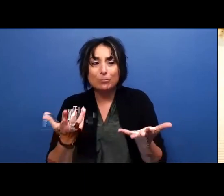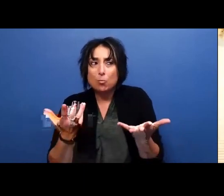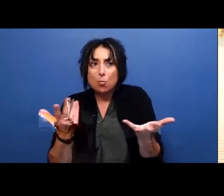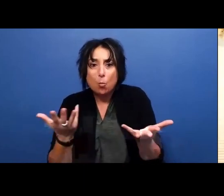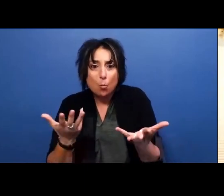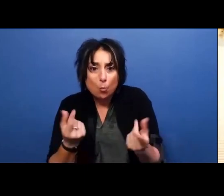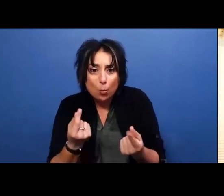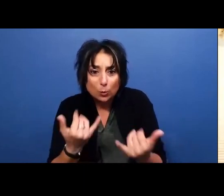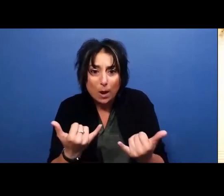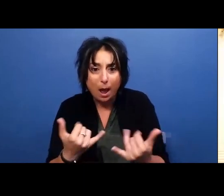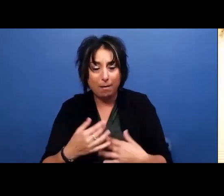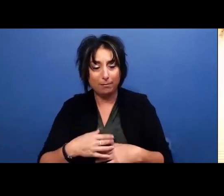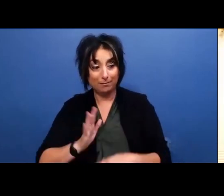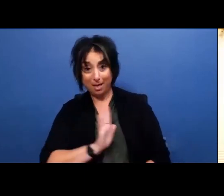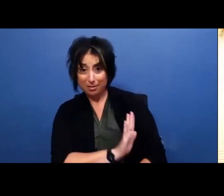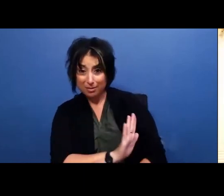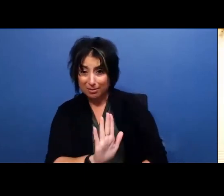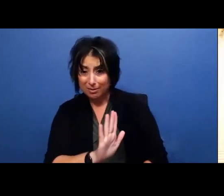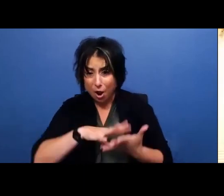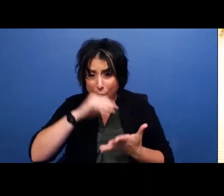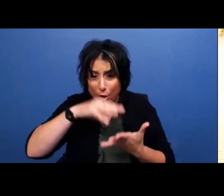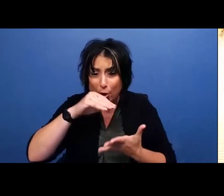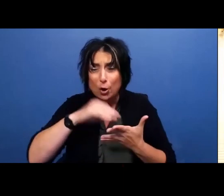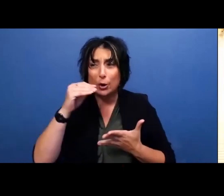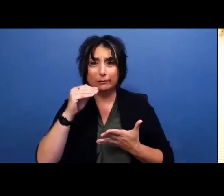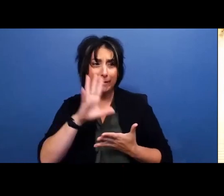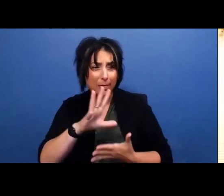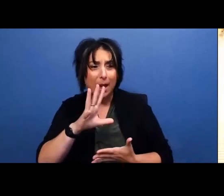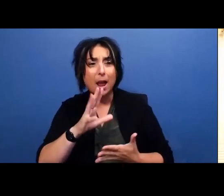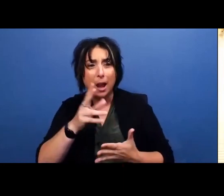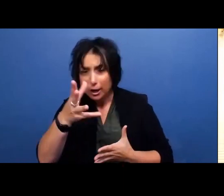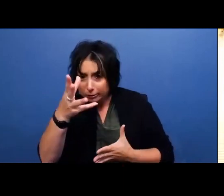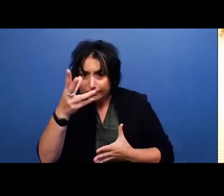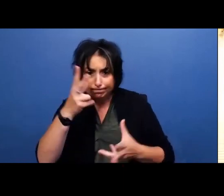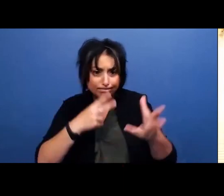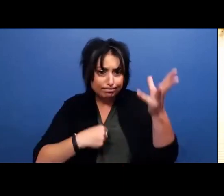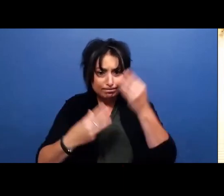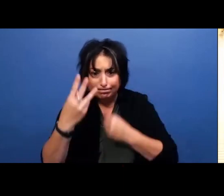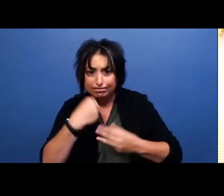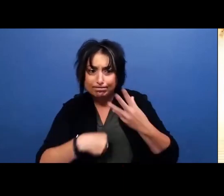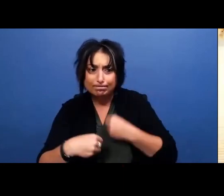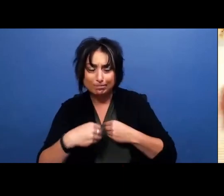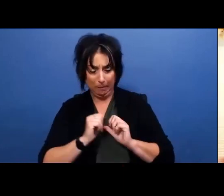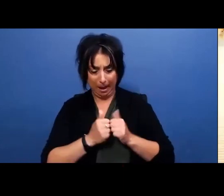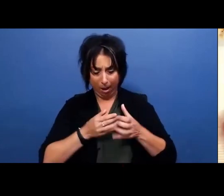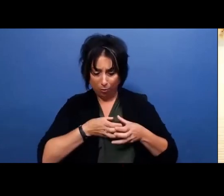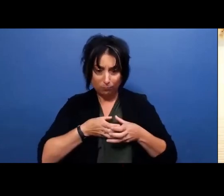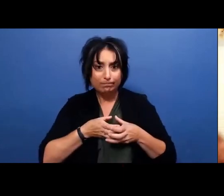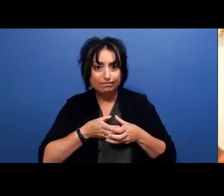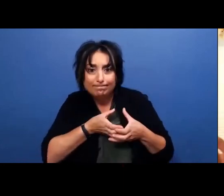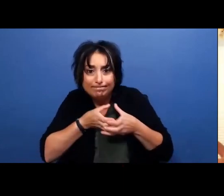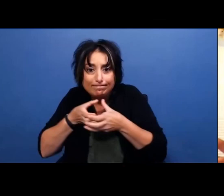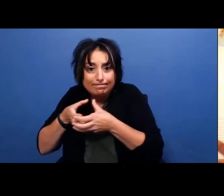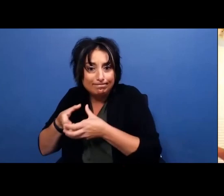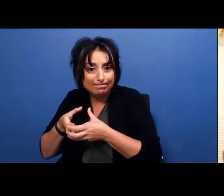learning and the knowledge that they have attained in their experience here, and what what can we bring